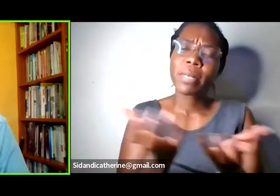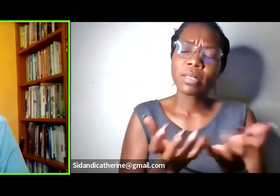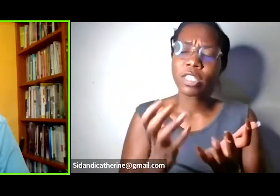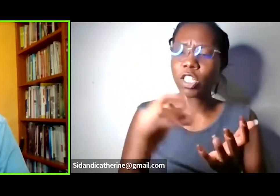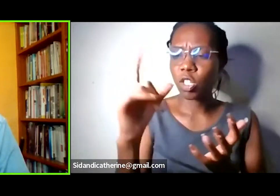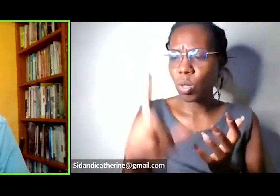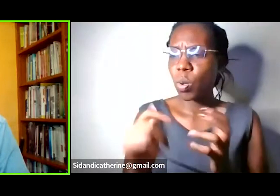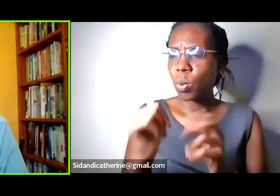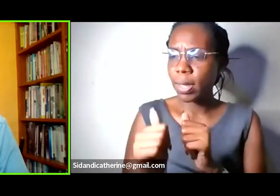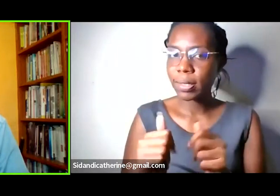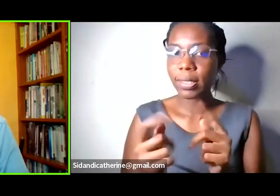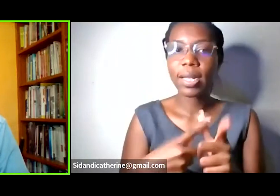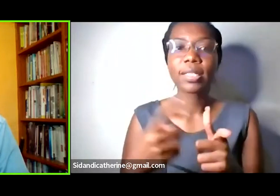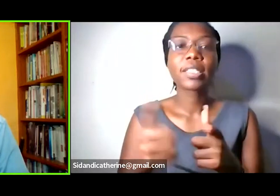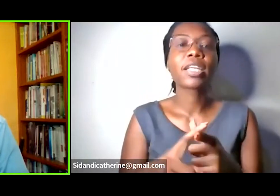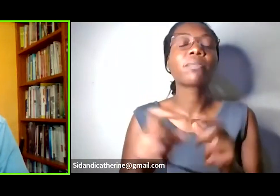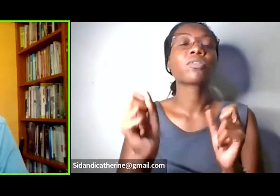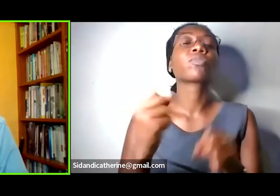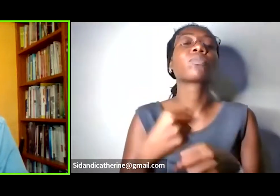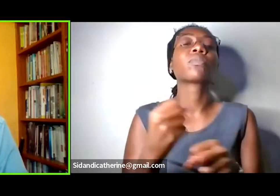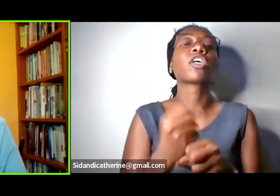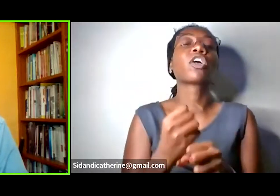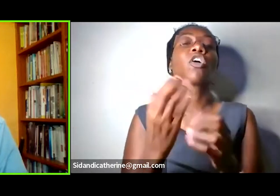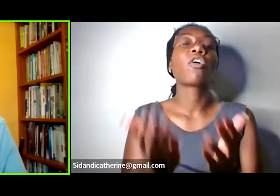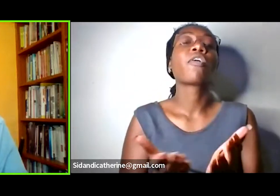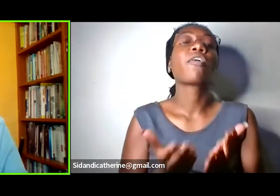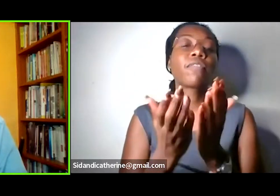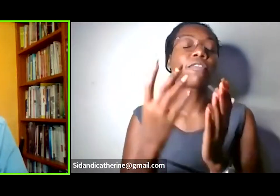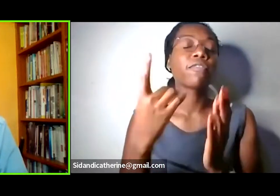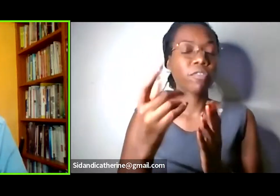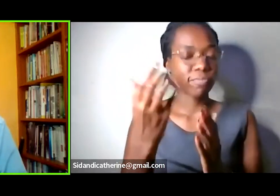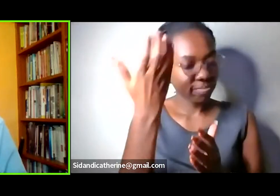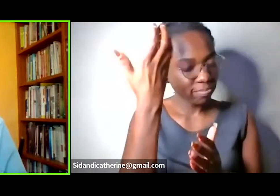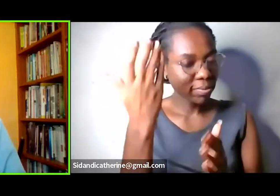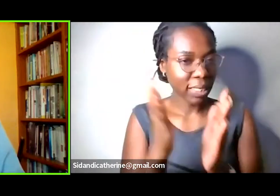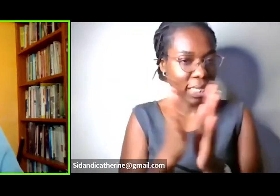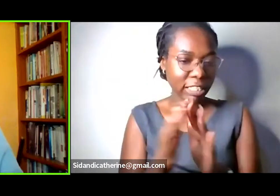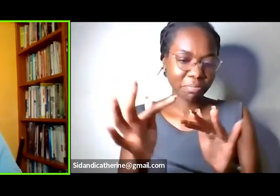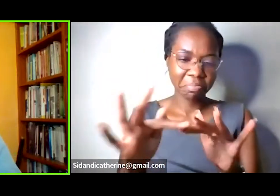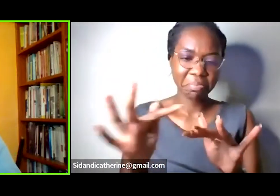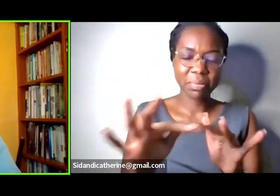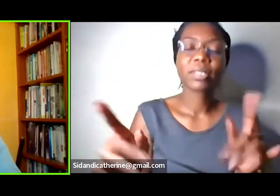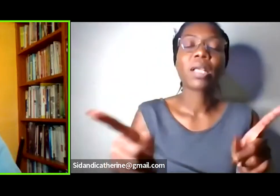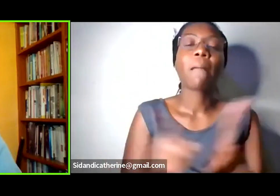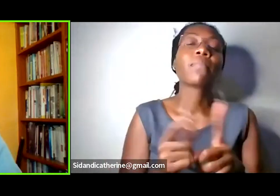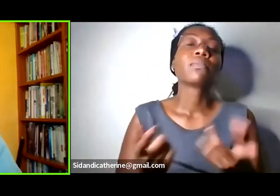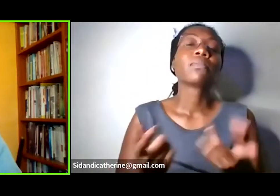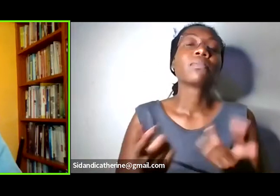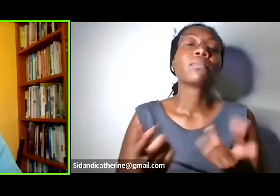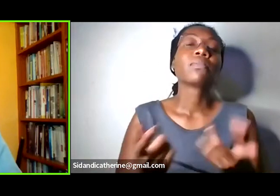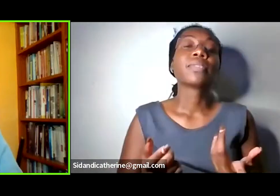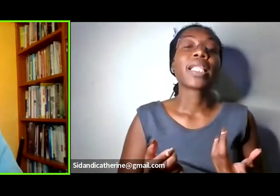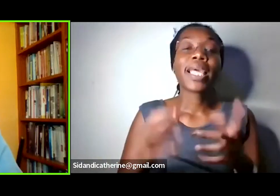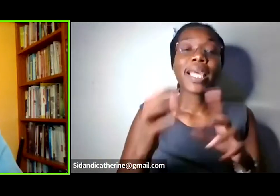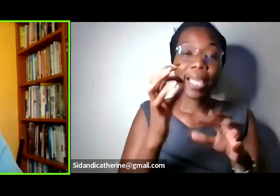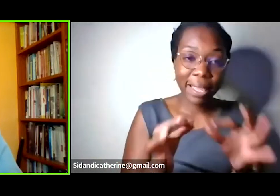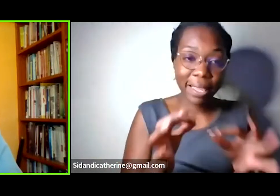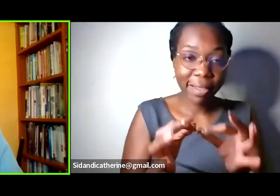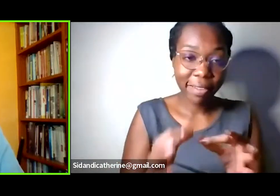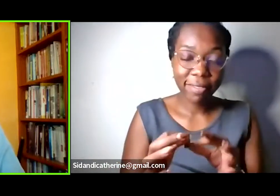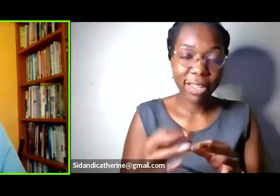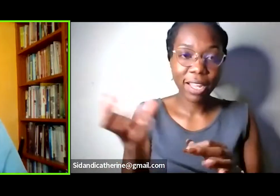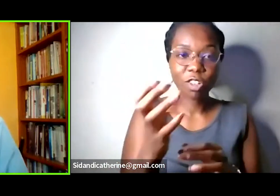So if you don't have a way of tracking, then it becomes difficult. So back to you, Richie. Thank you. And Kimani